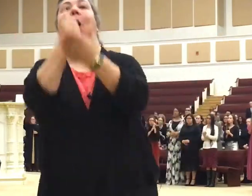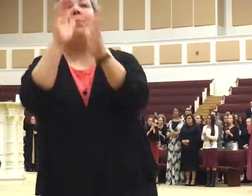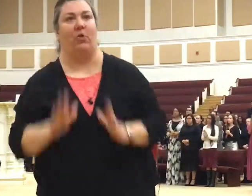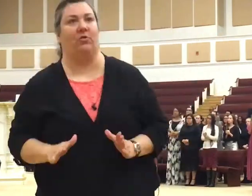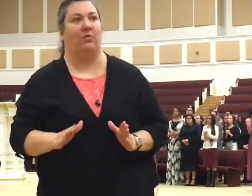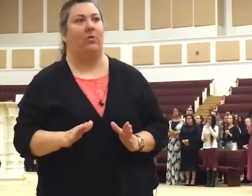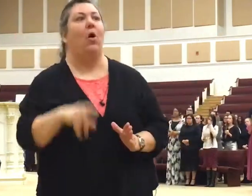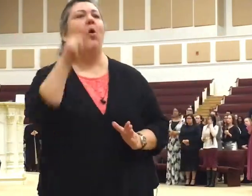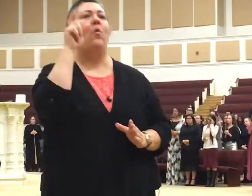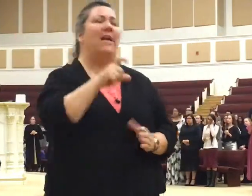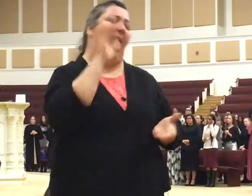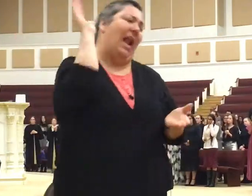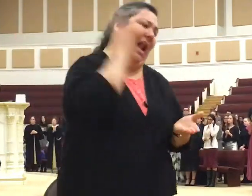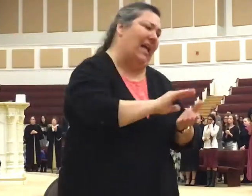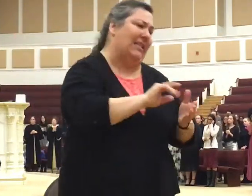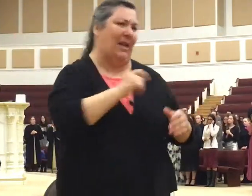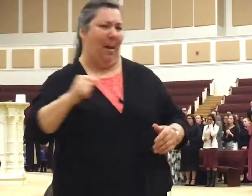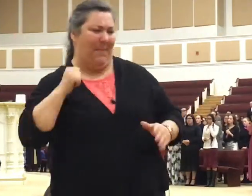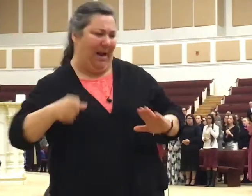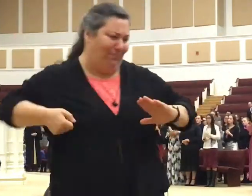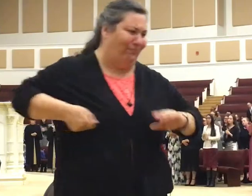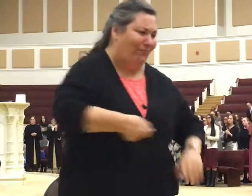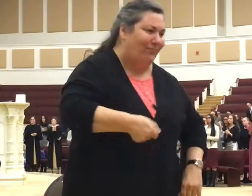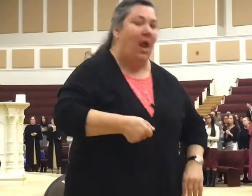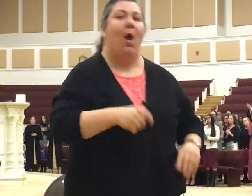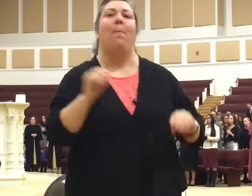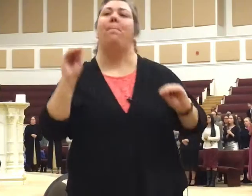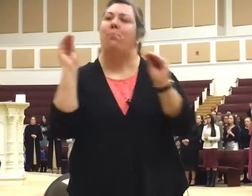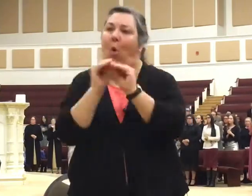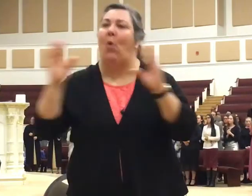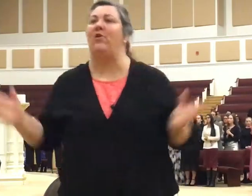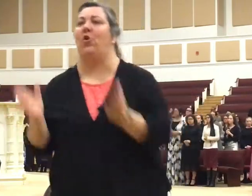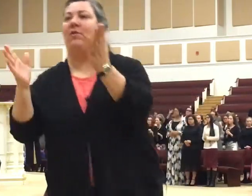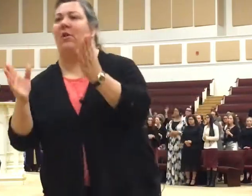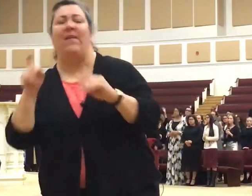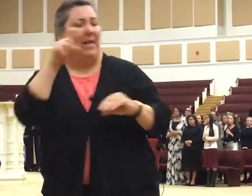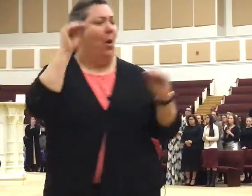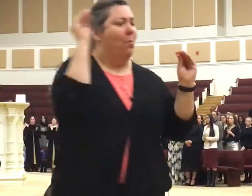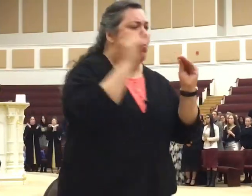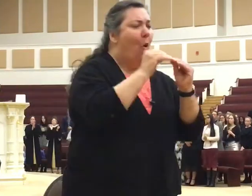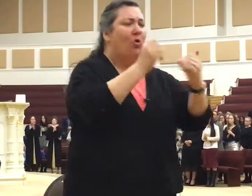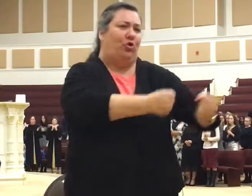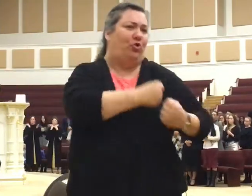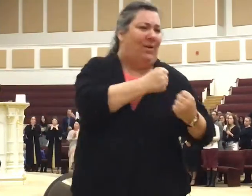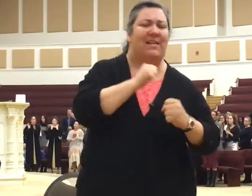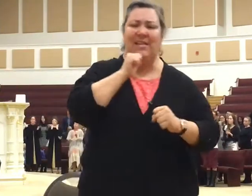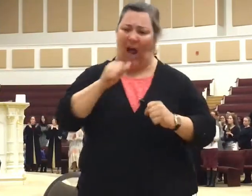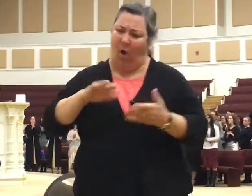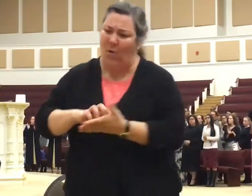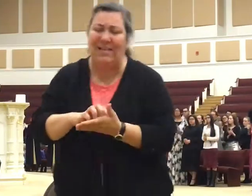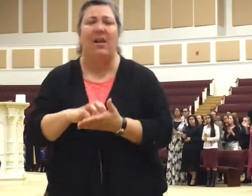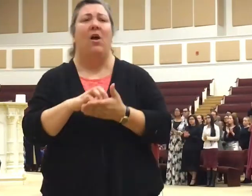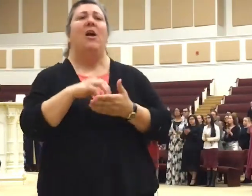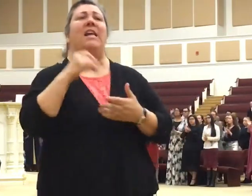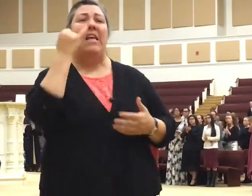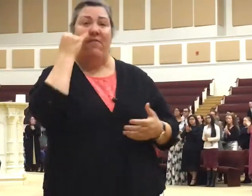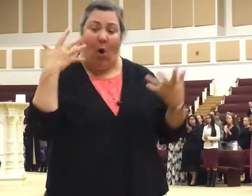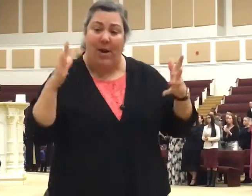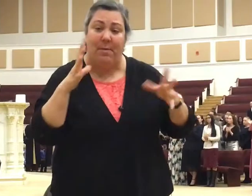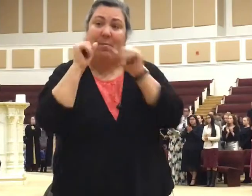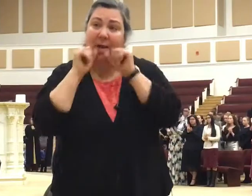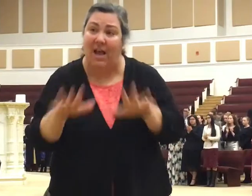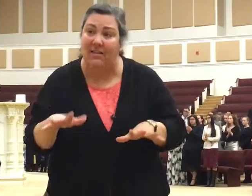We need less backbiting and more encouragement. We need more strength, not more weakness. We need you to get up. If you've already been